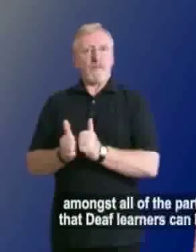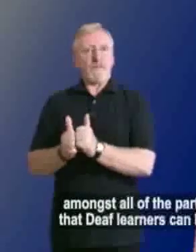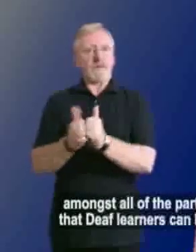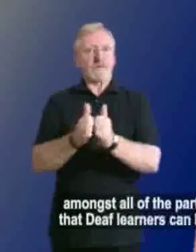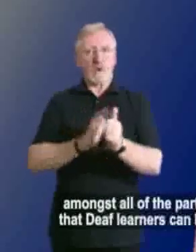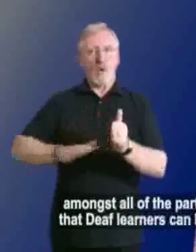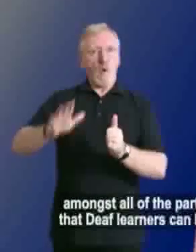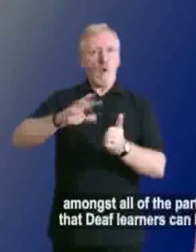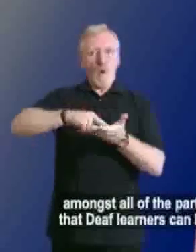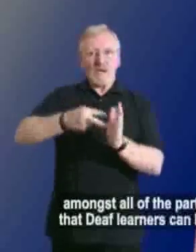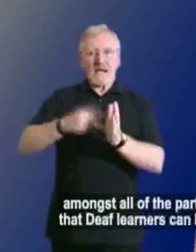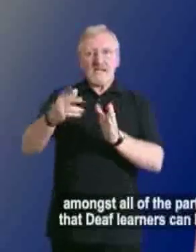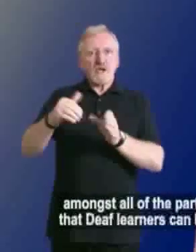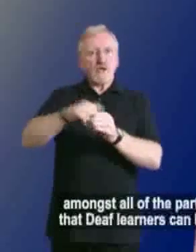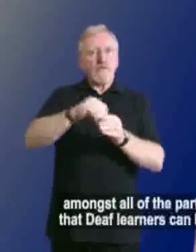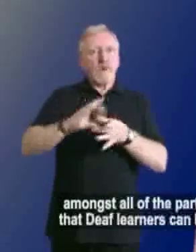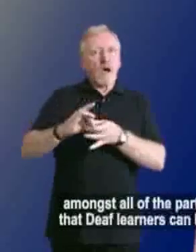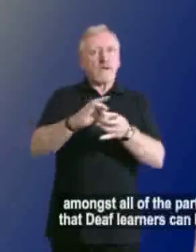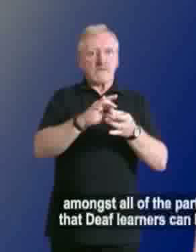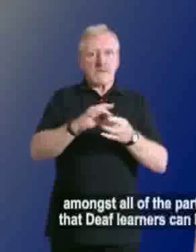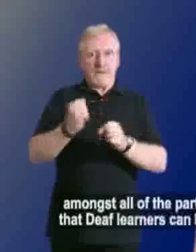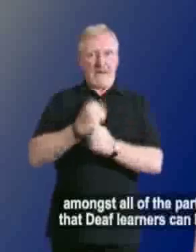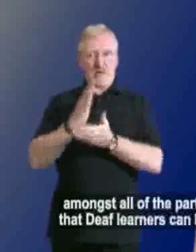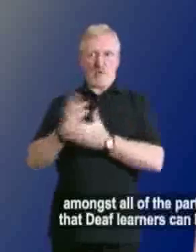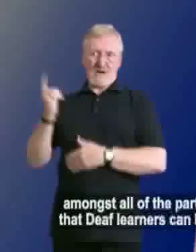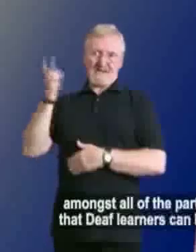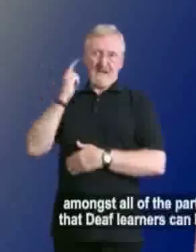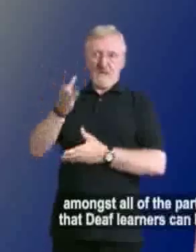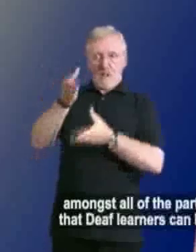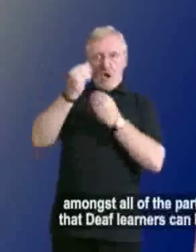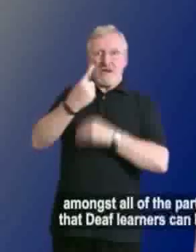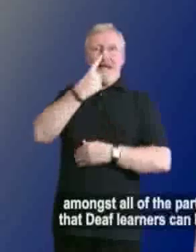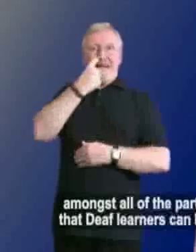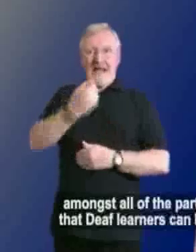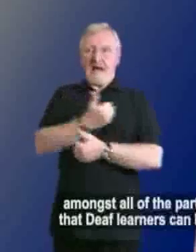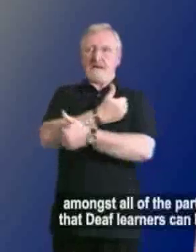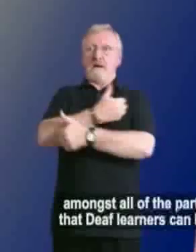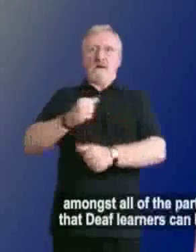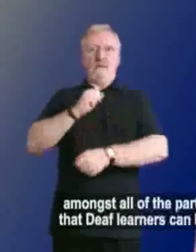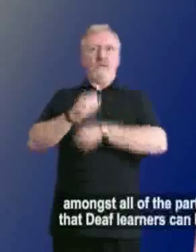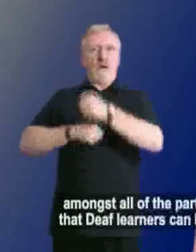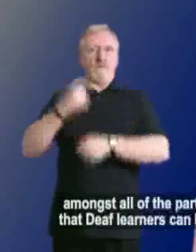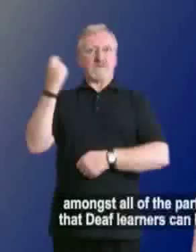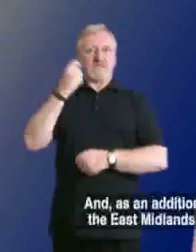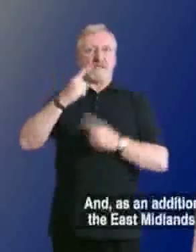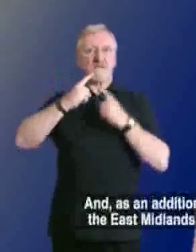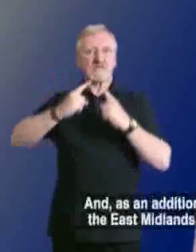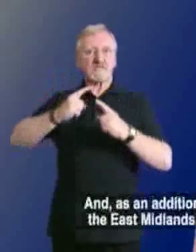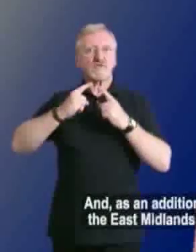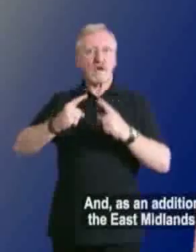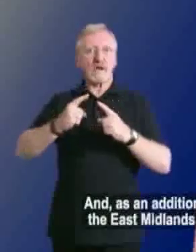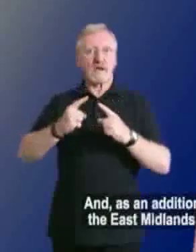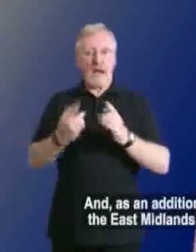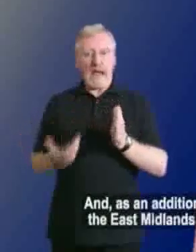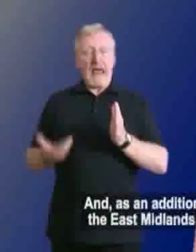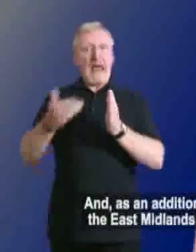partner organisations to ensure that deaf learners can become successful teachers. And as